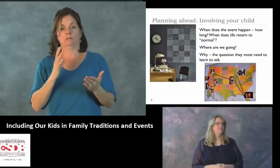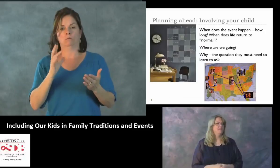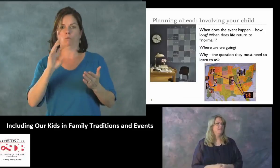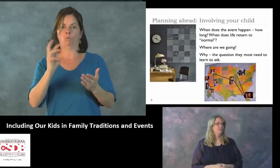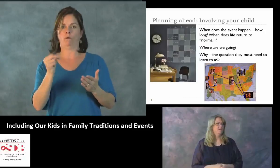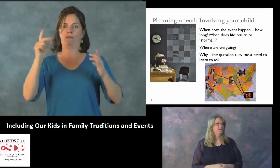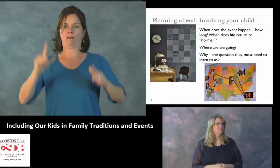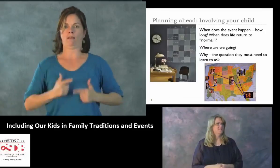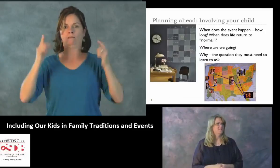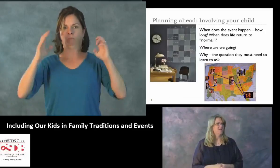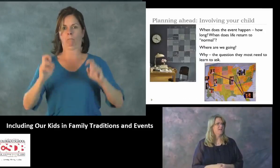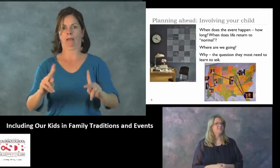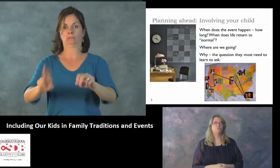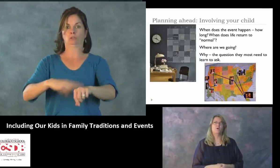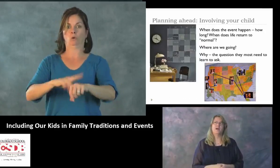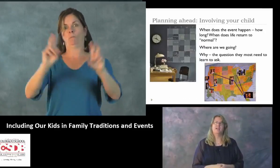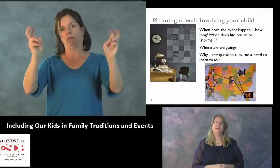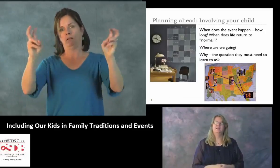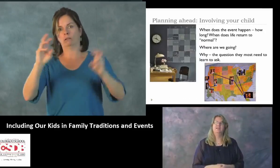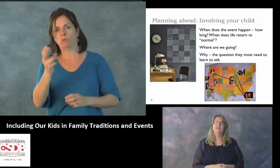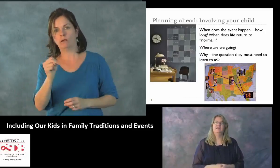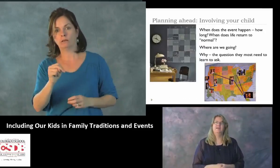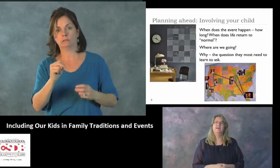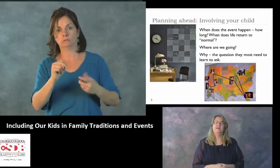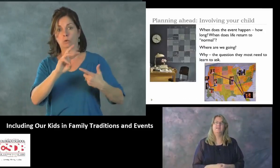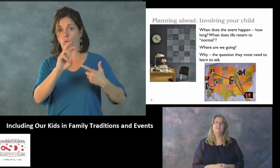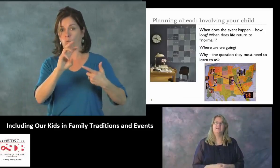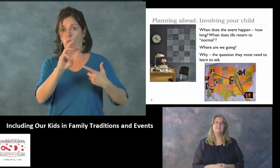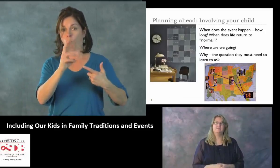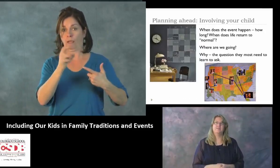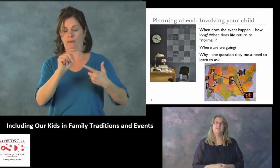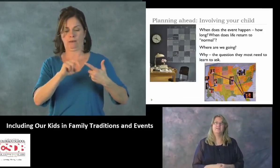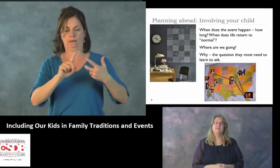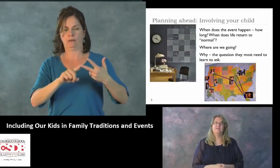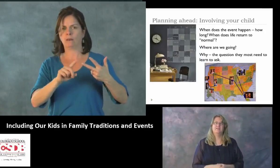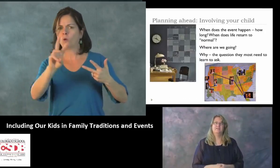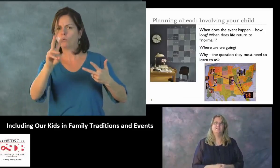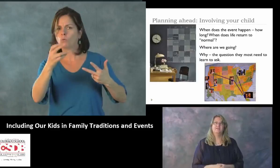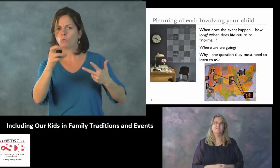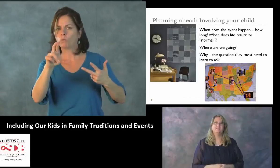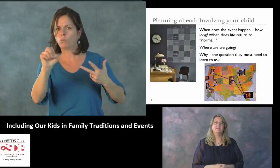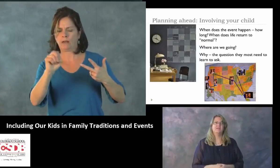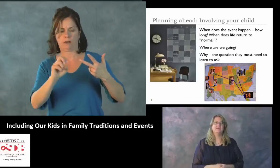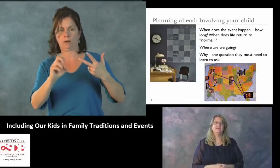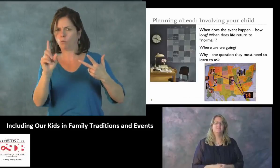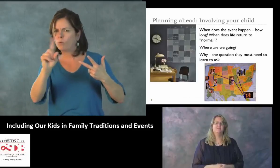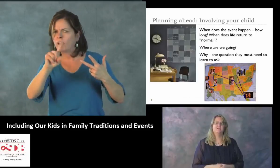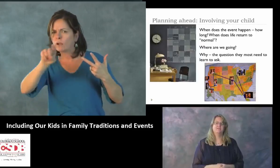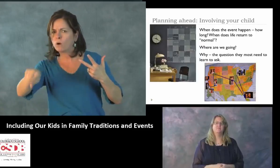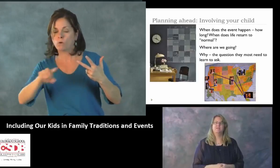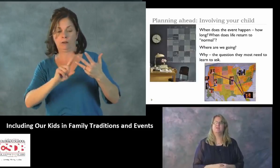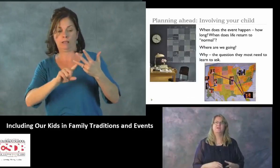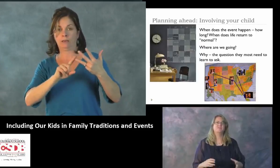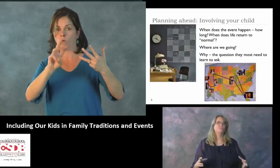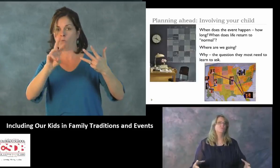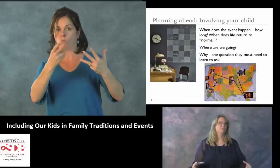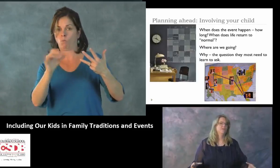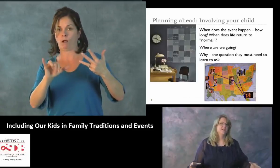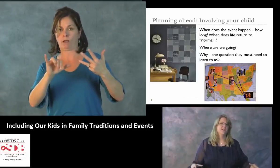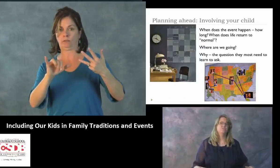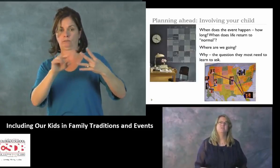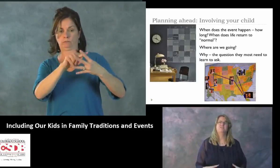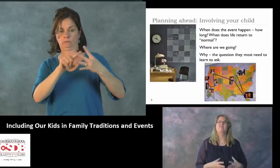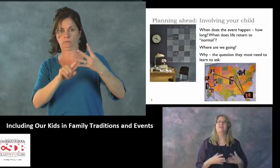we have to teach our kids to ask the why. That's something, it seems like kids with hearing loss